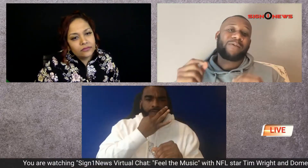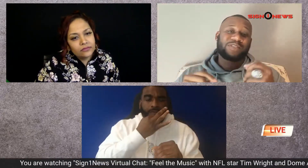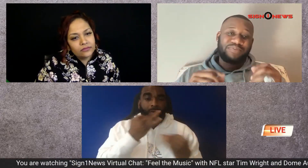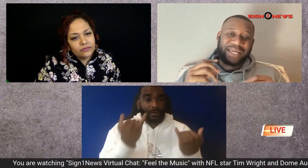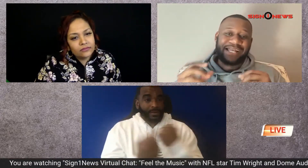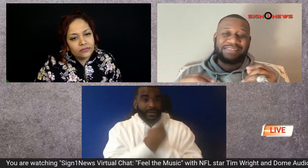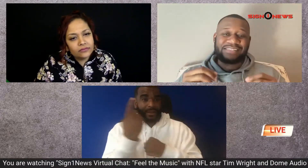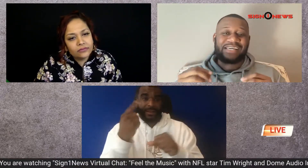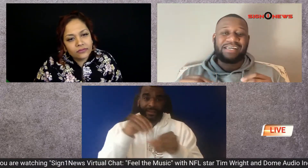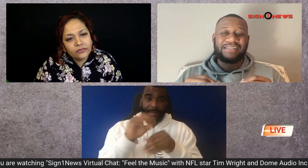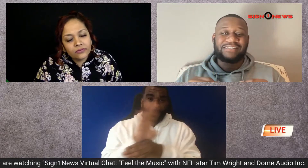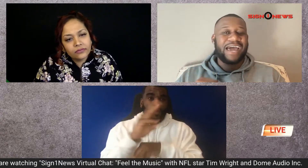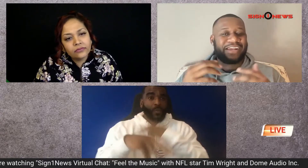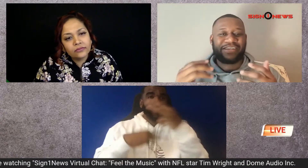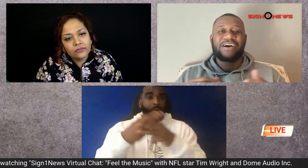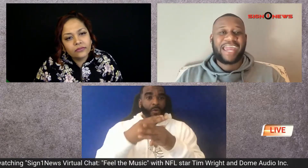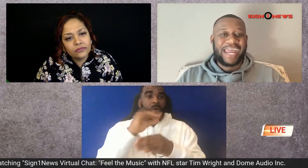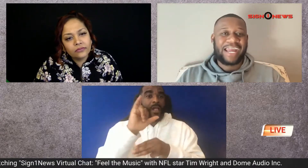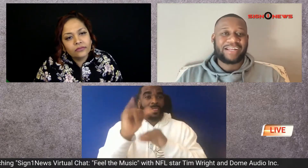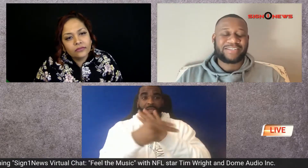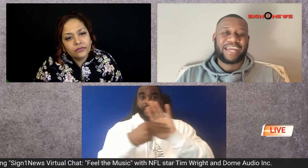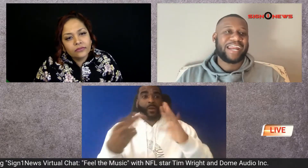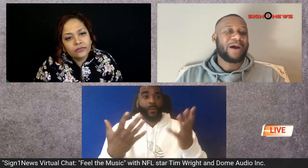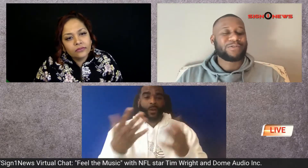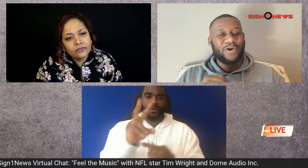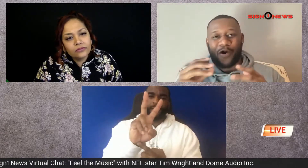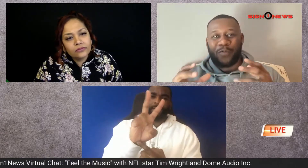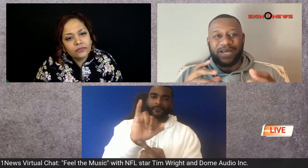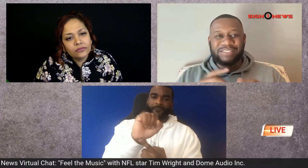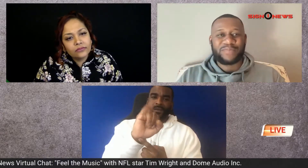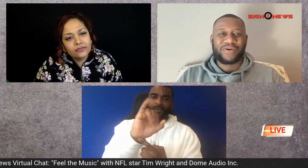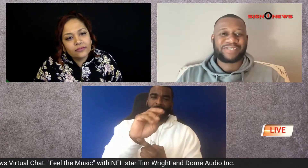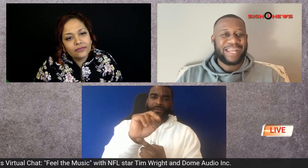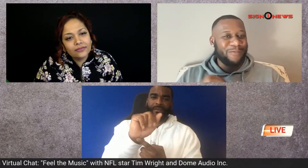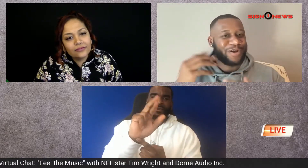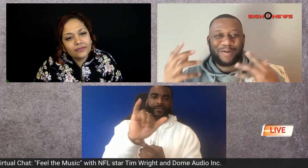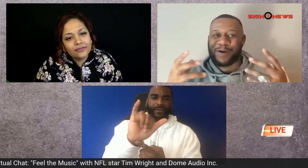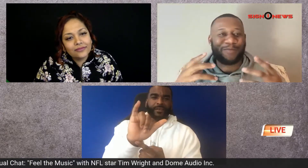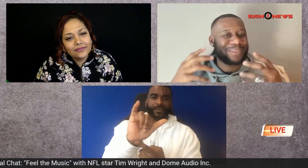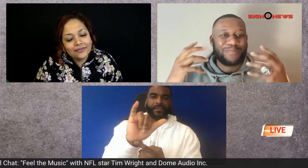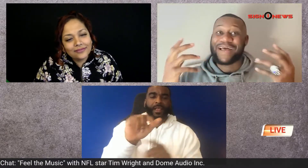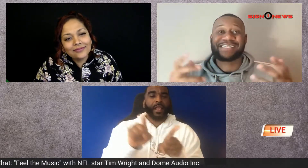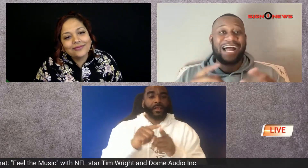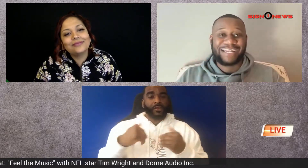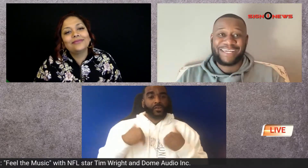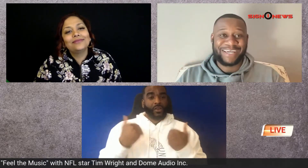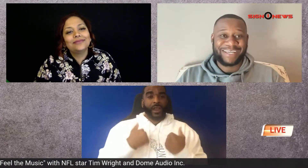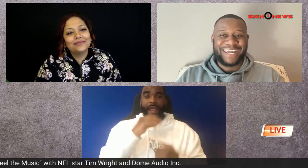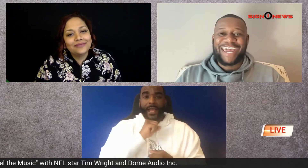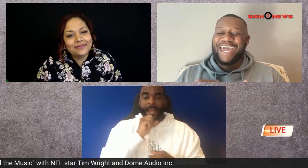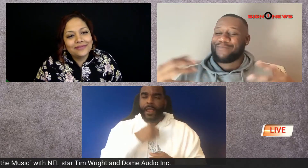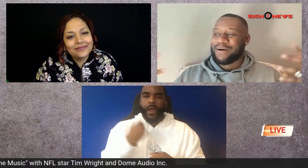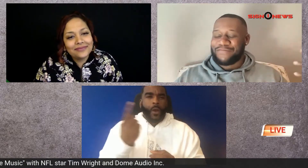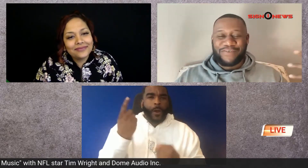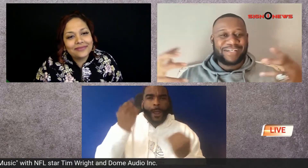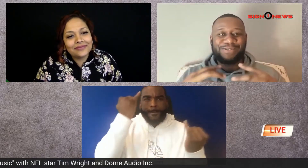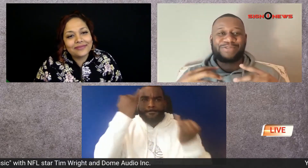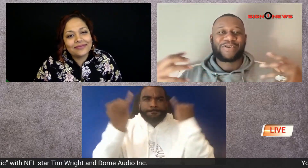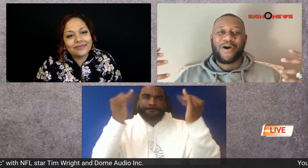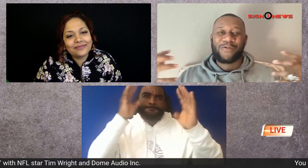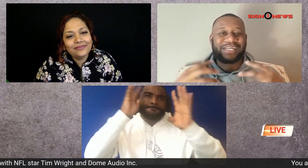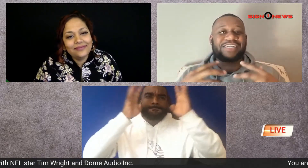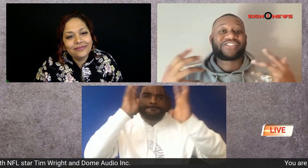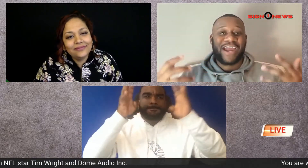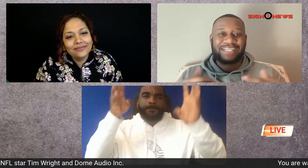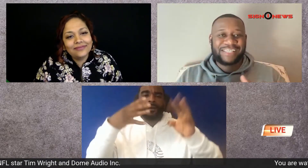And so I was planting seeds at a young age, and I was always the person that would come up with the best idea. And my friends